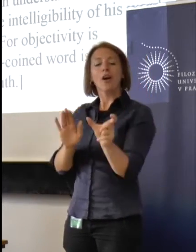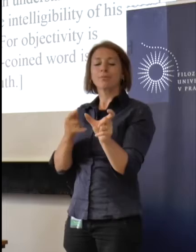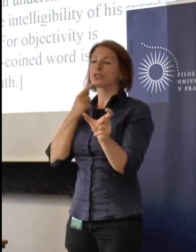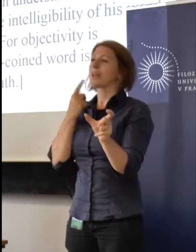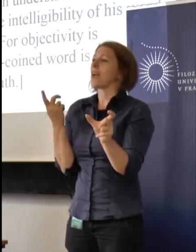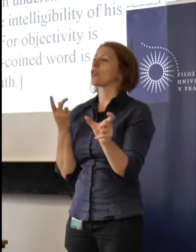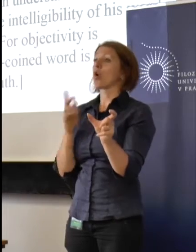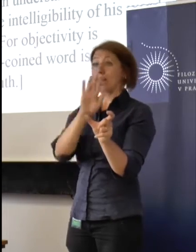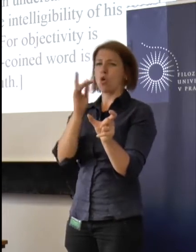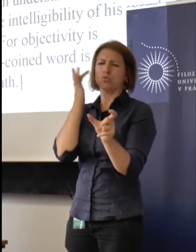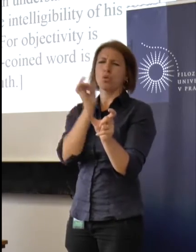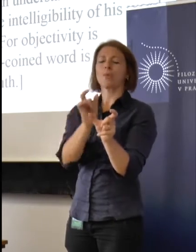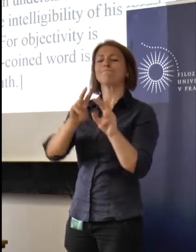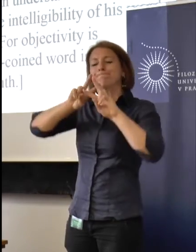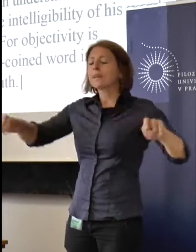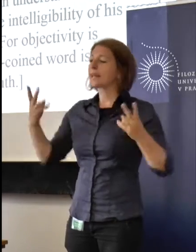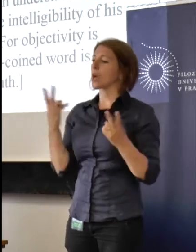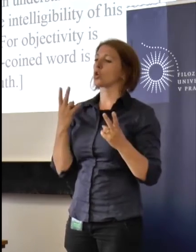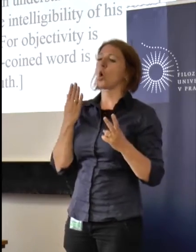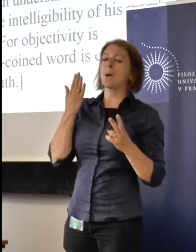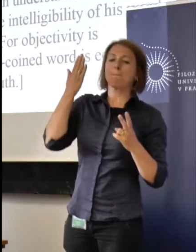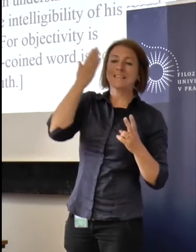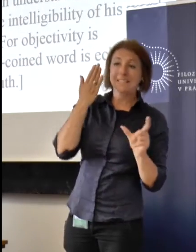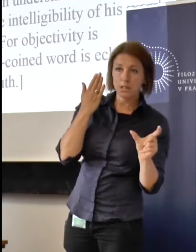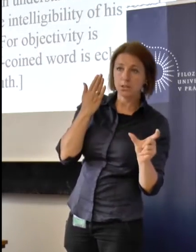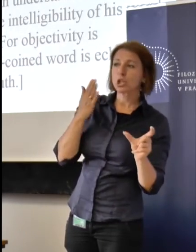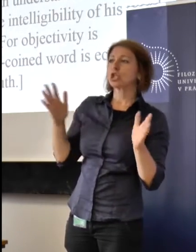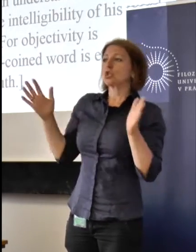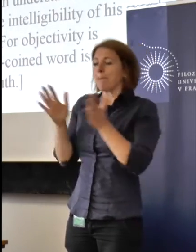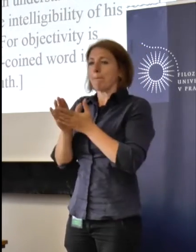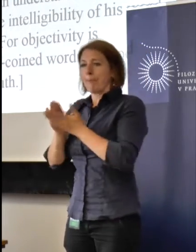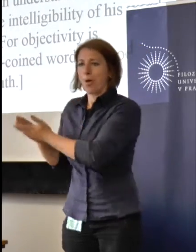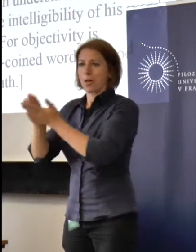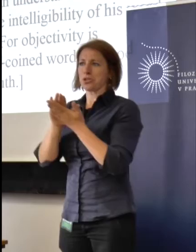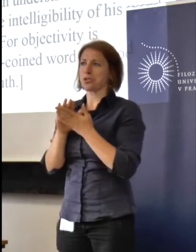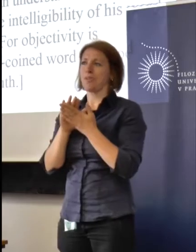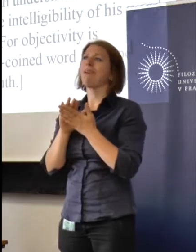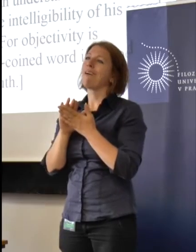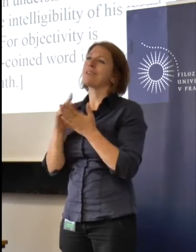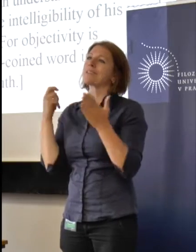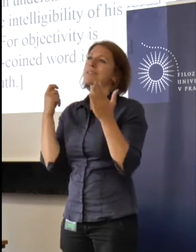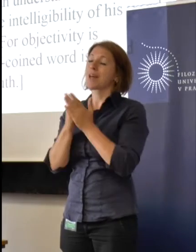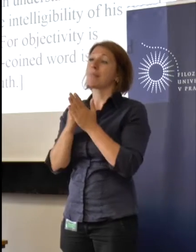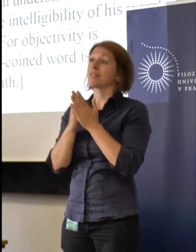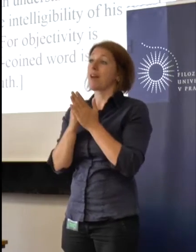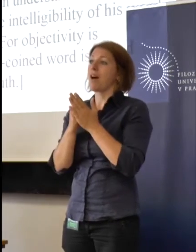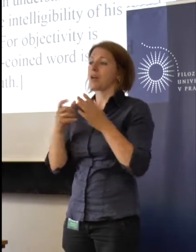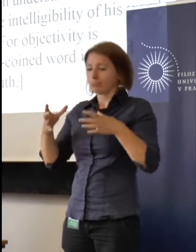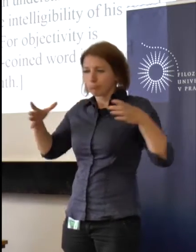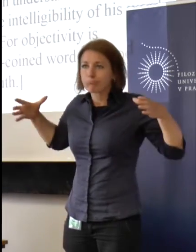a cooperative thing. And once more, in appearance, language, however, develops